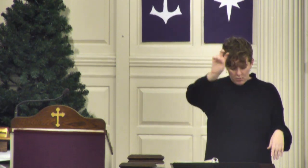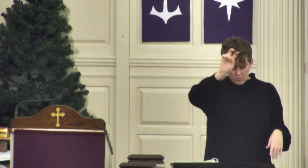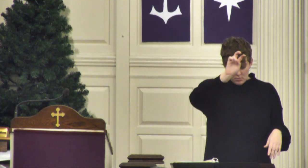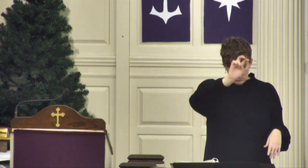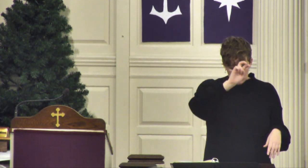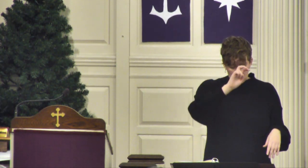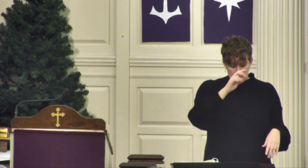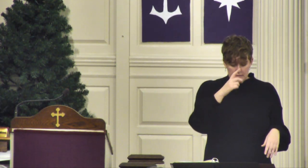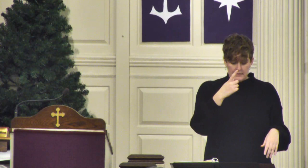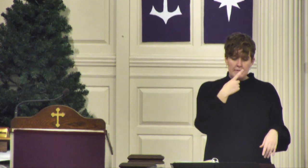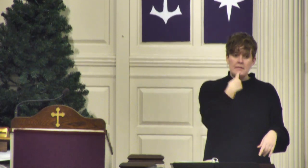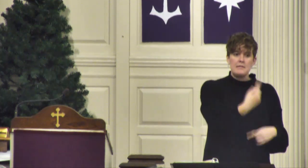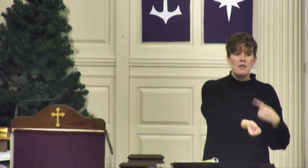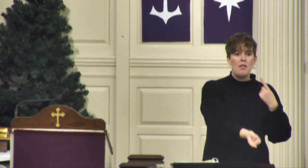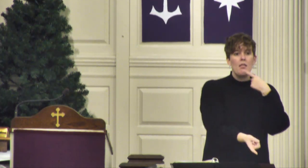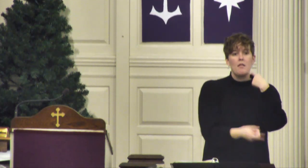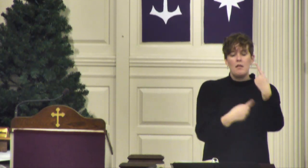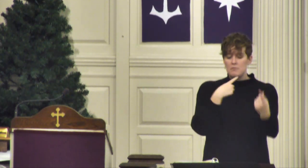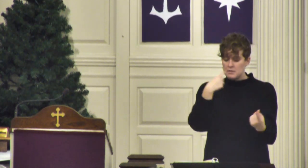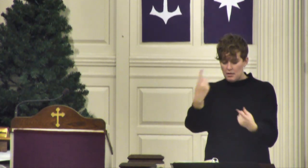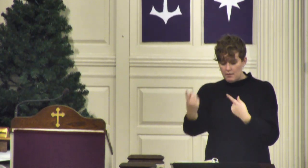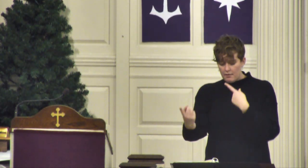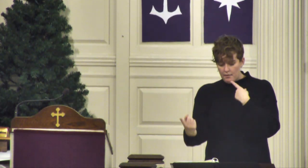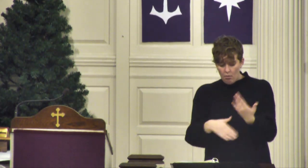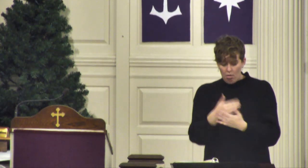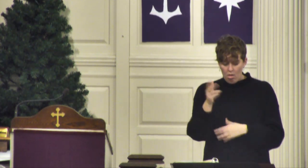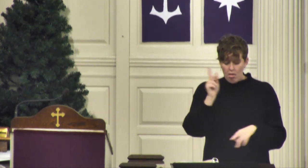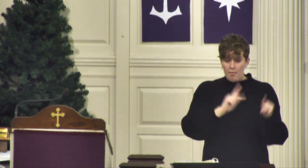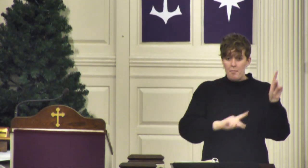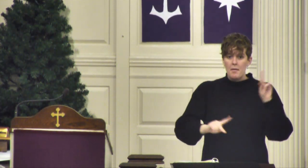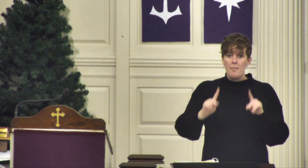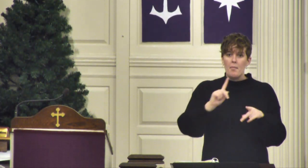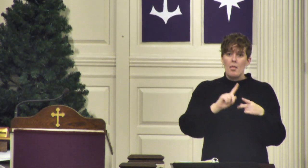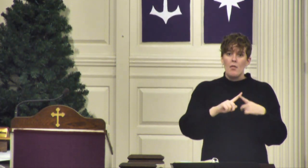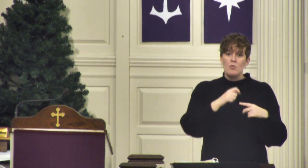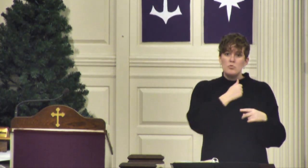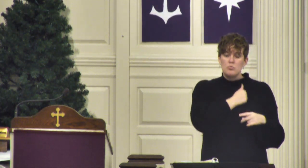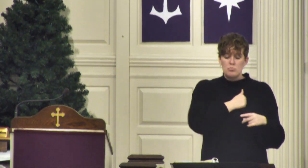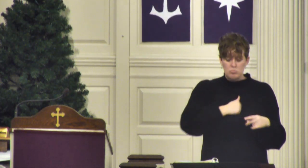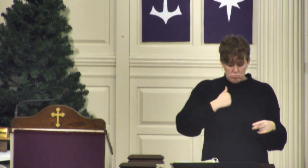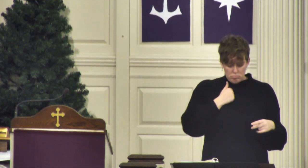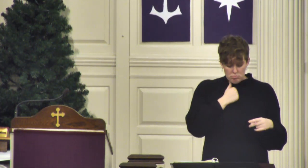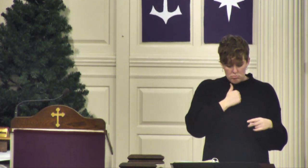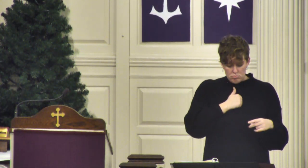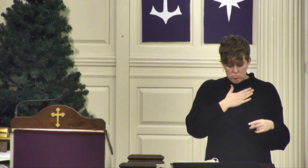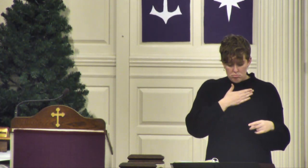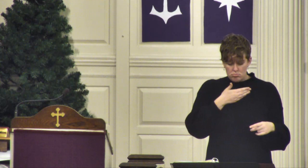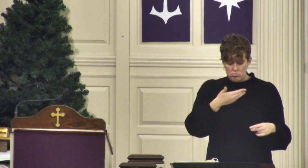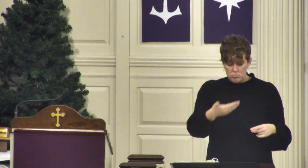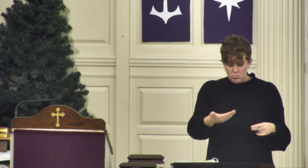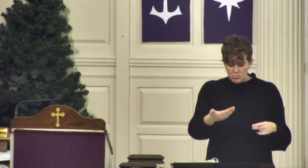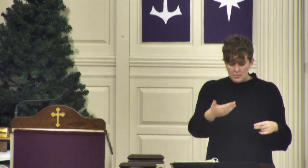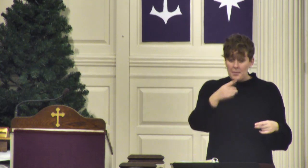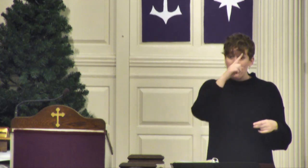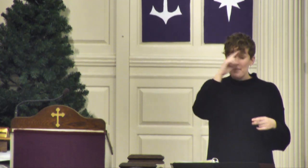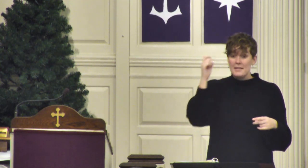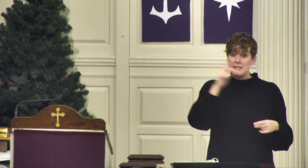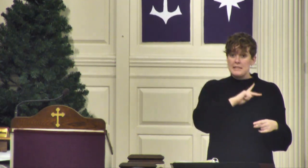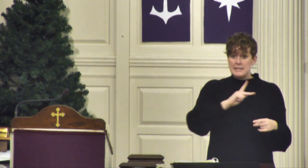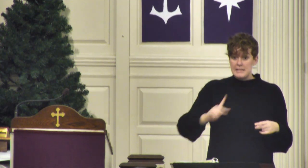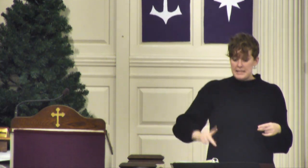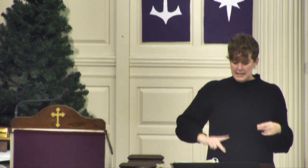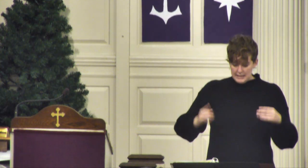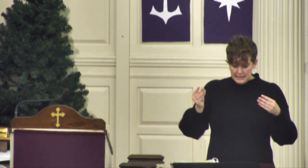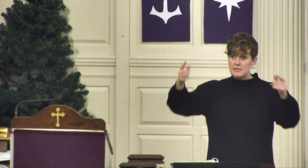far and near, bidding all men to repentance, since